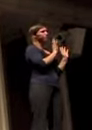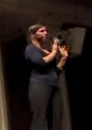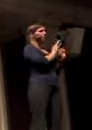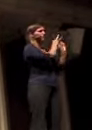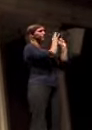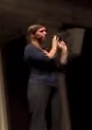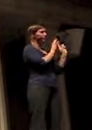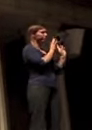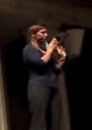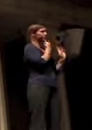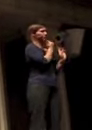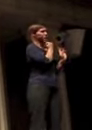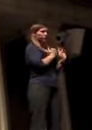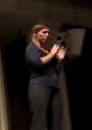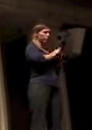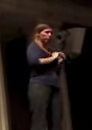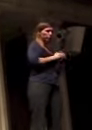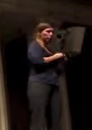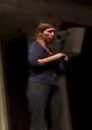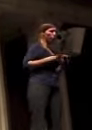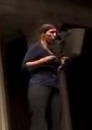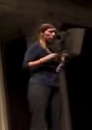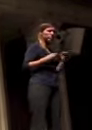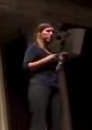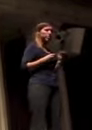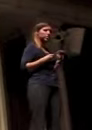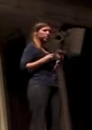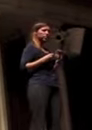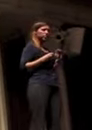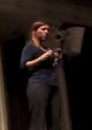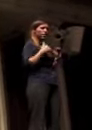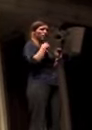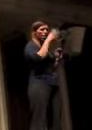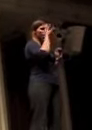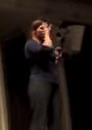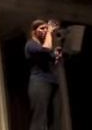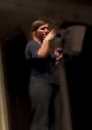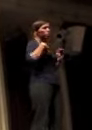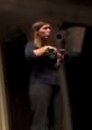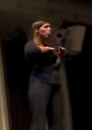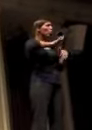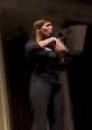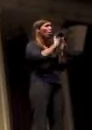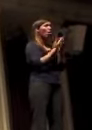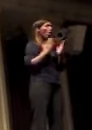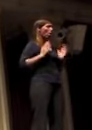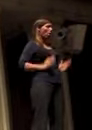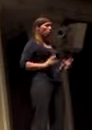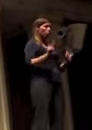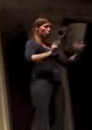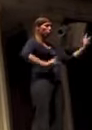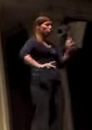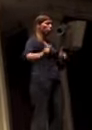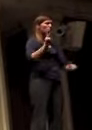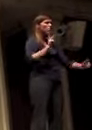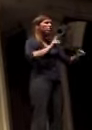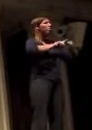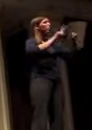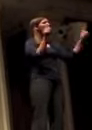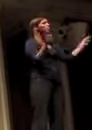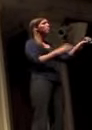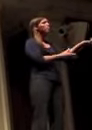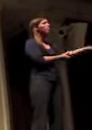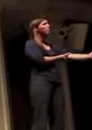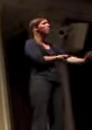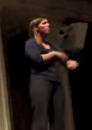guess. And the people in your part of town have it hard. I can imagine we are all human. But the bandits are not alive in my trust.